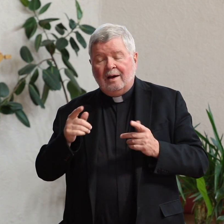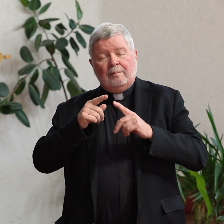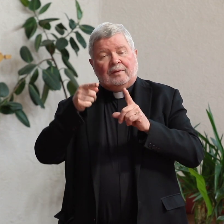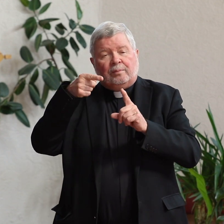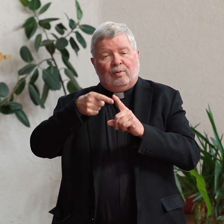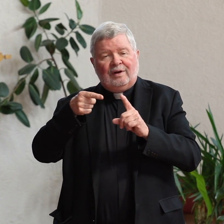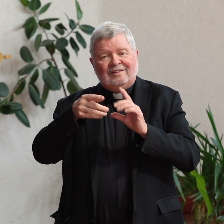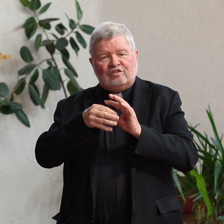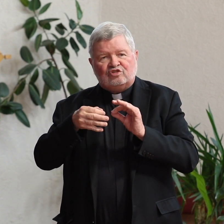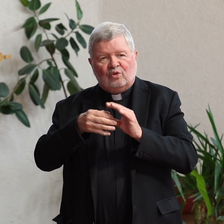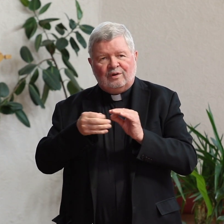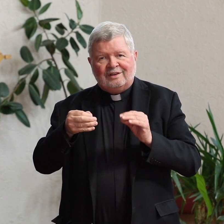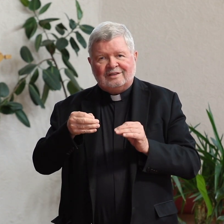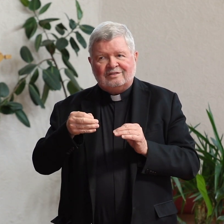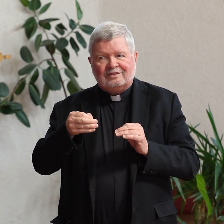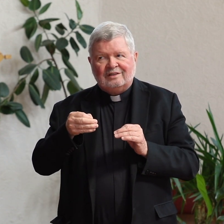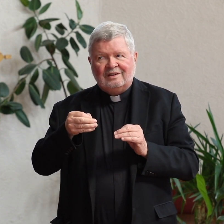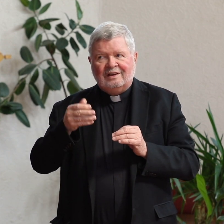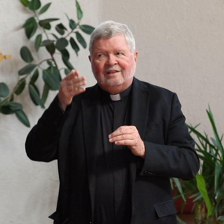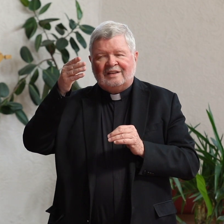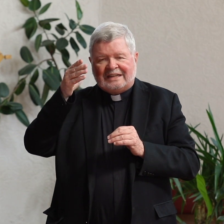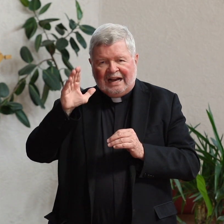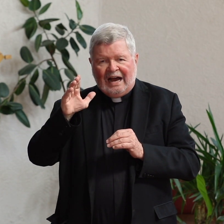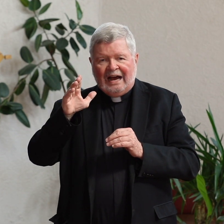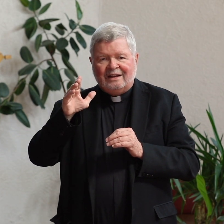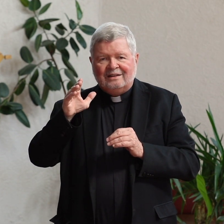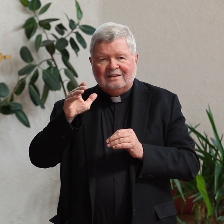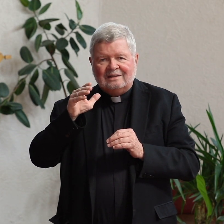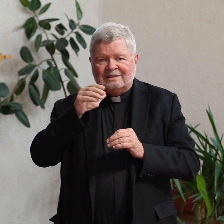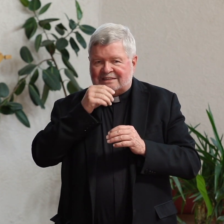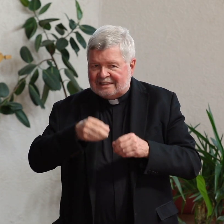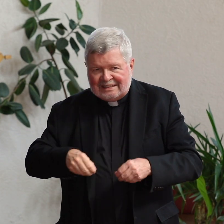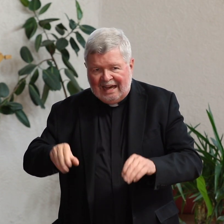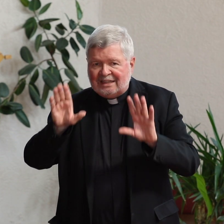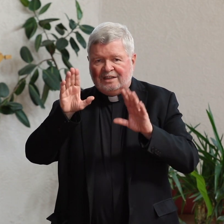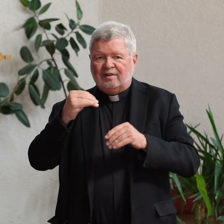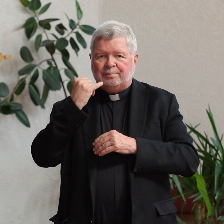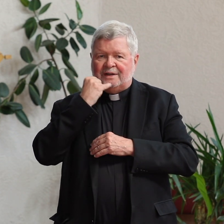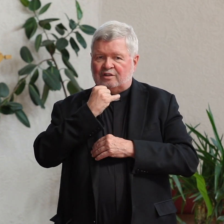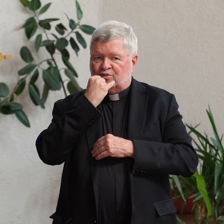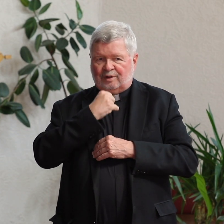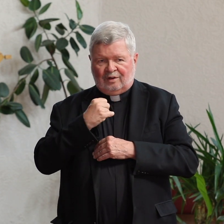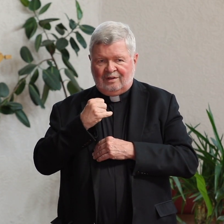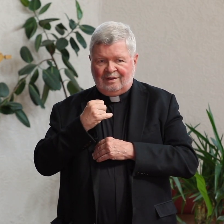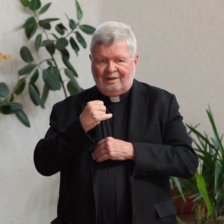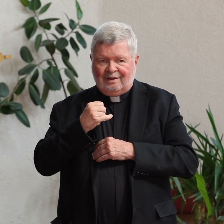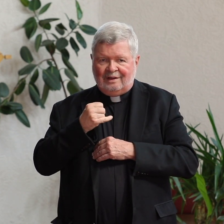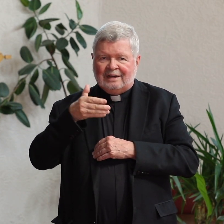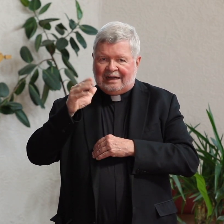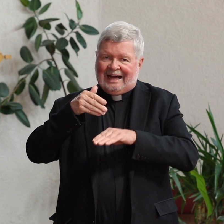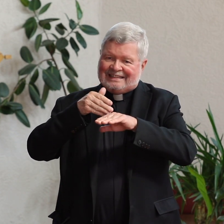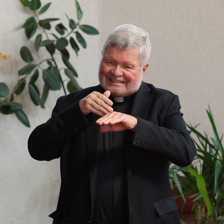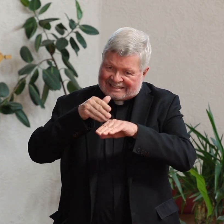But the point of the story is that God did not give up on Israel. God